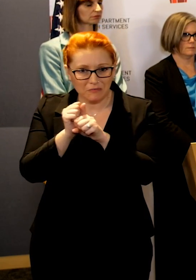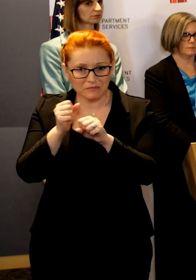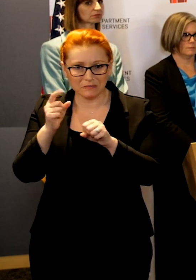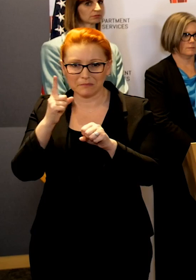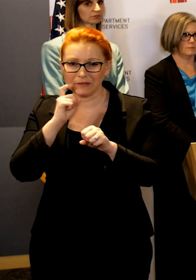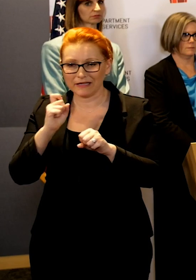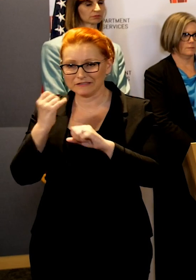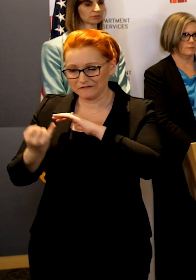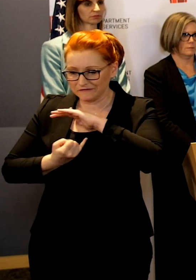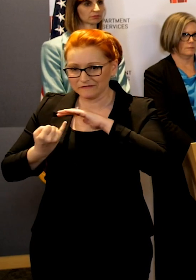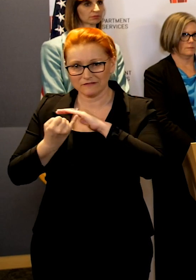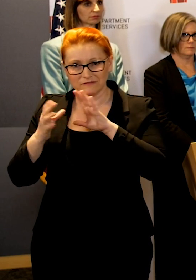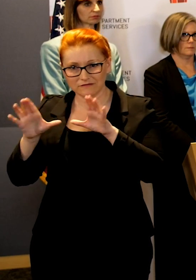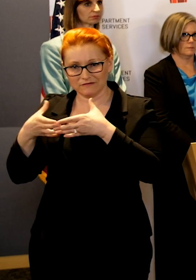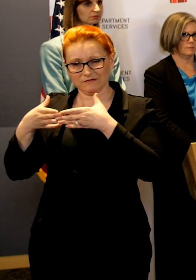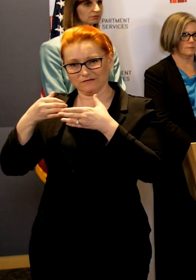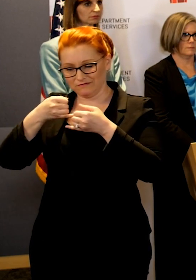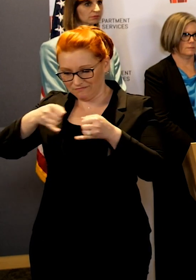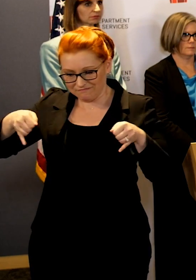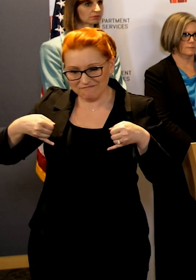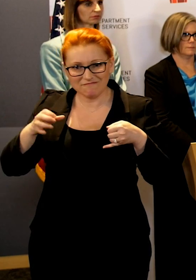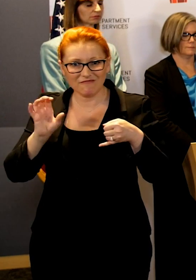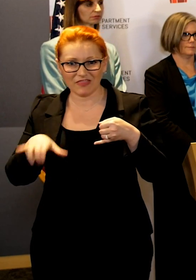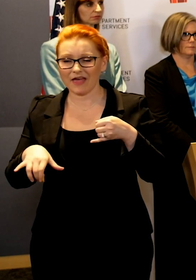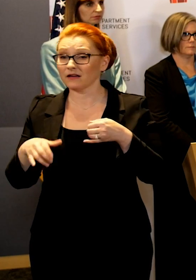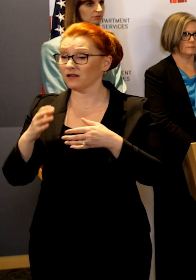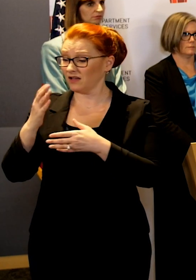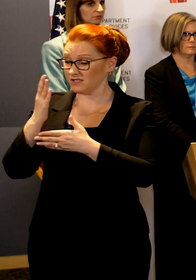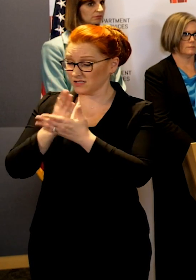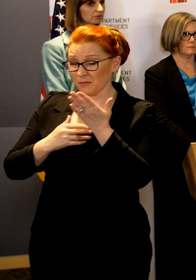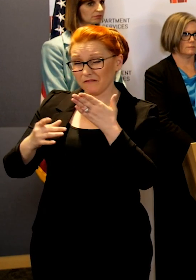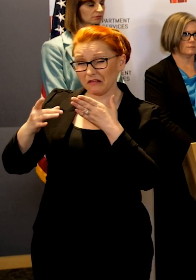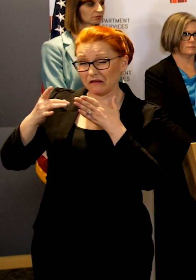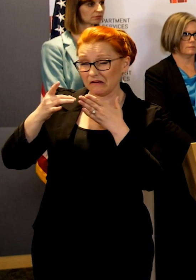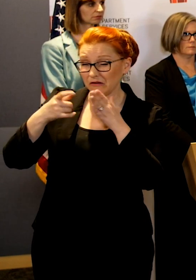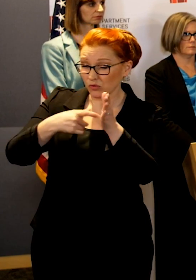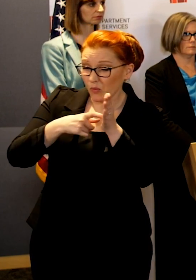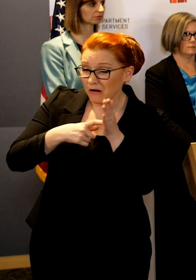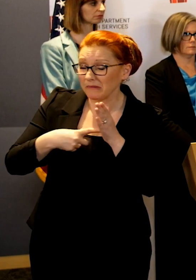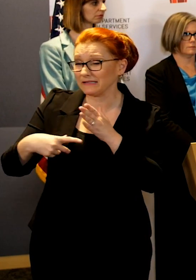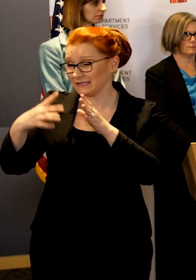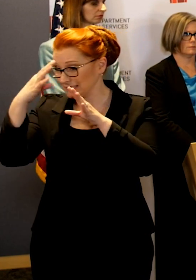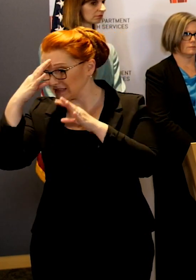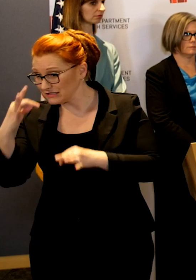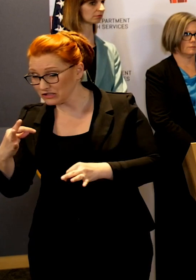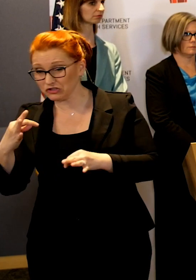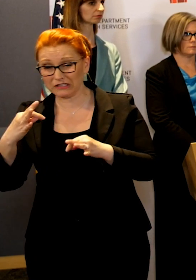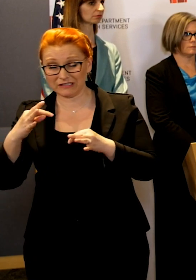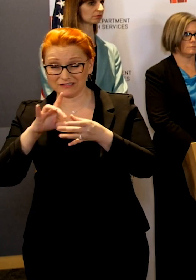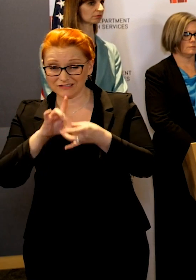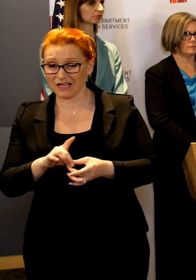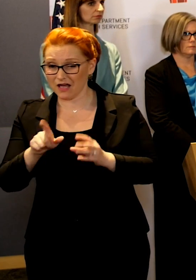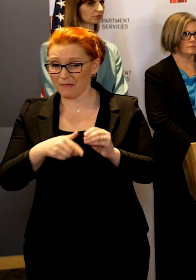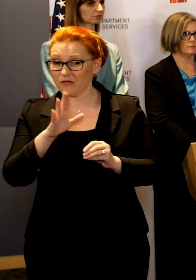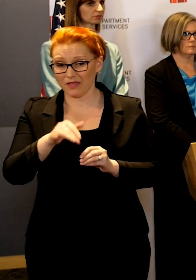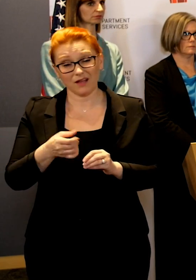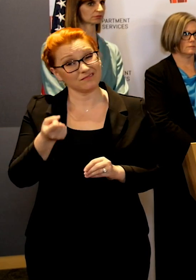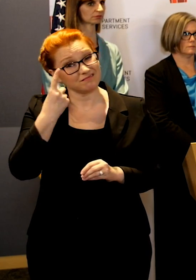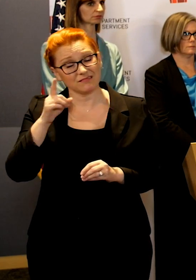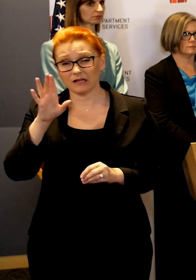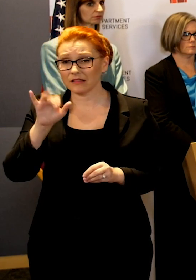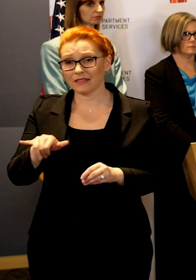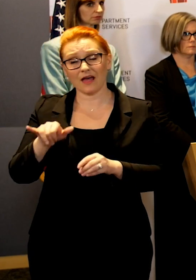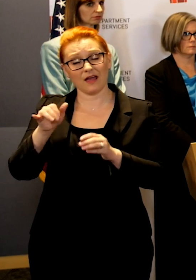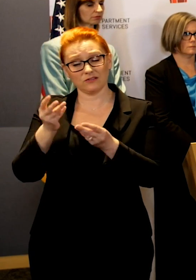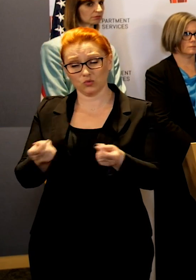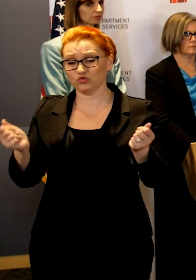of COVID-19 and some of the guidance and decisions that will have to be made around that. But that's evolving. We're going to work